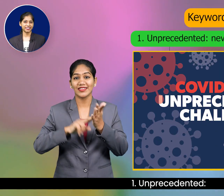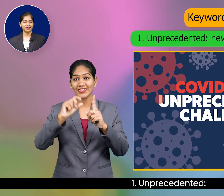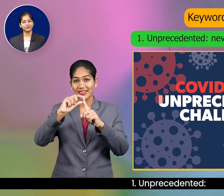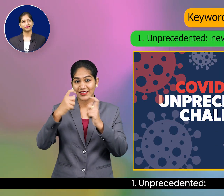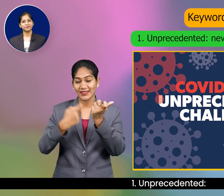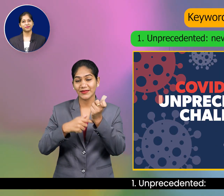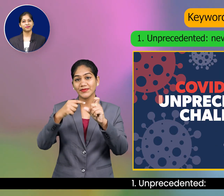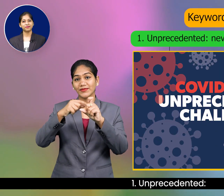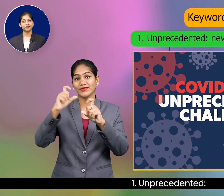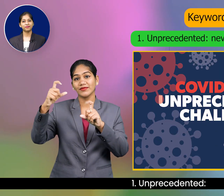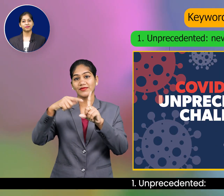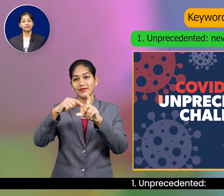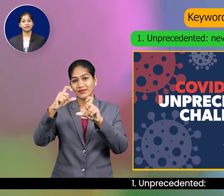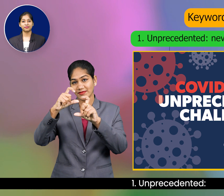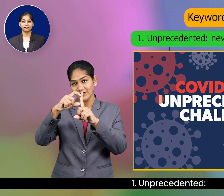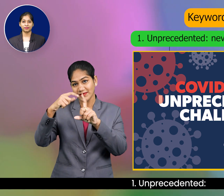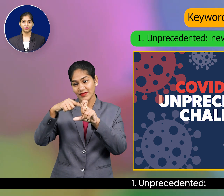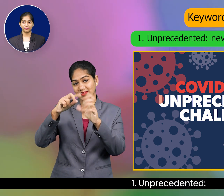unprecedented,